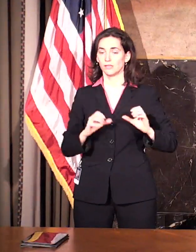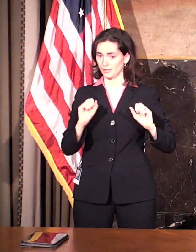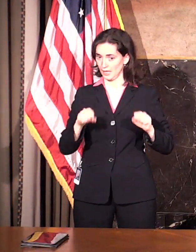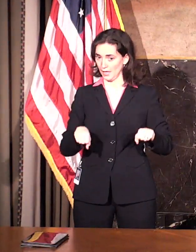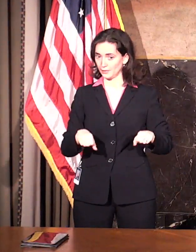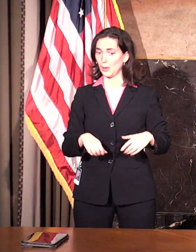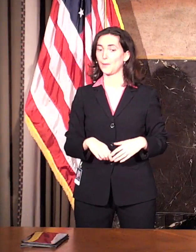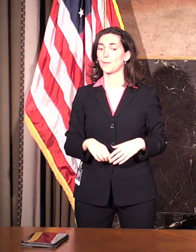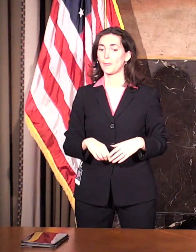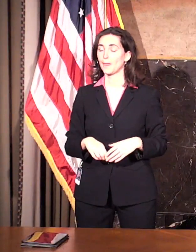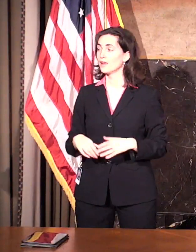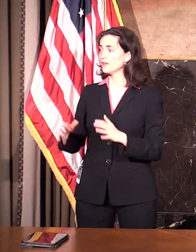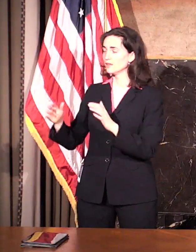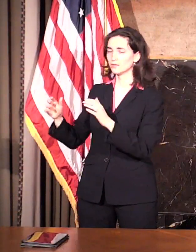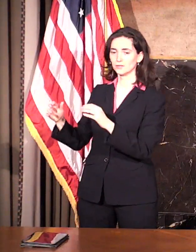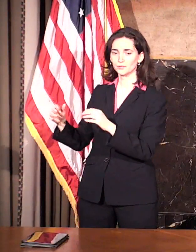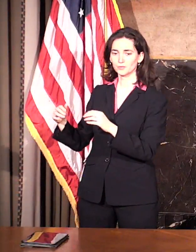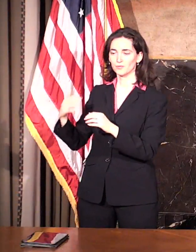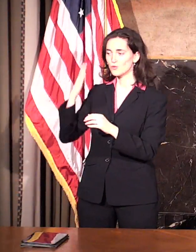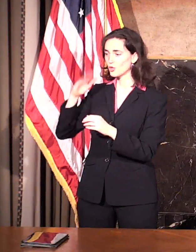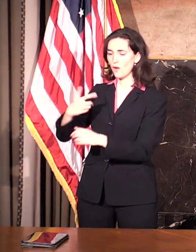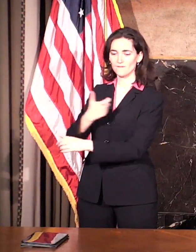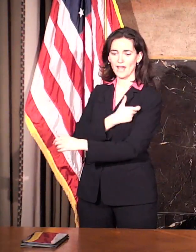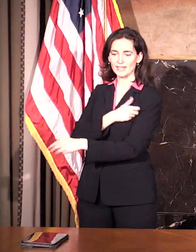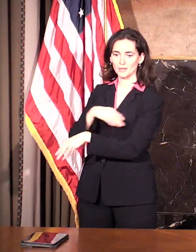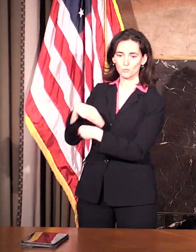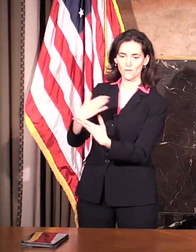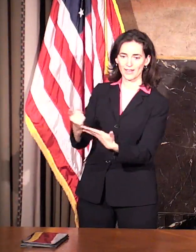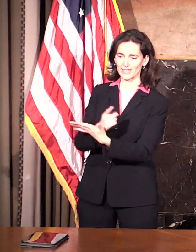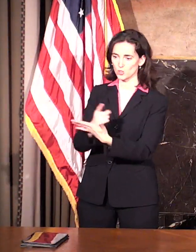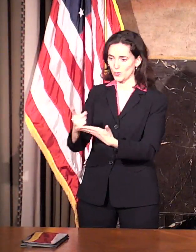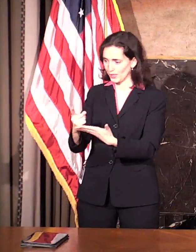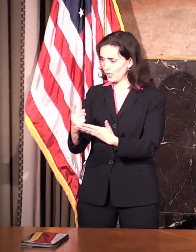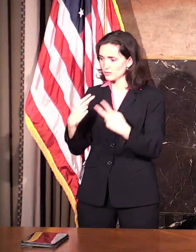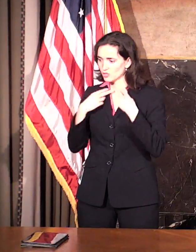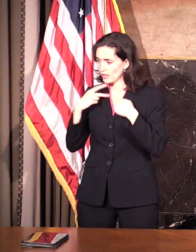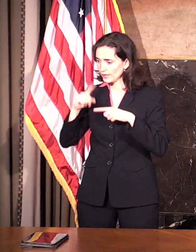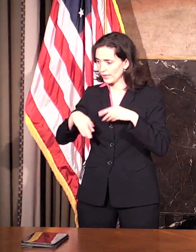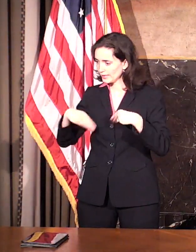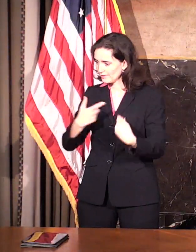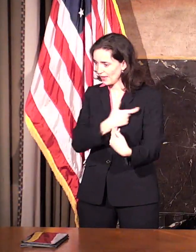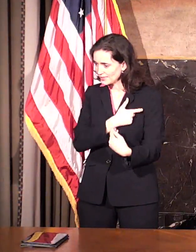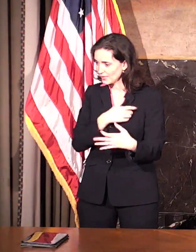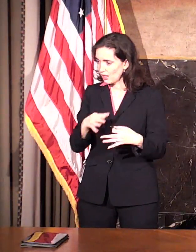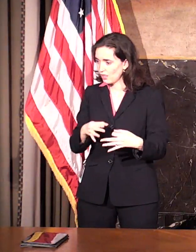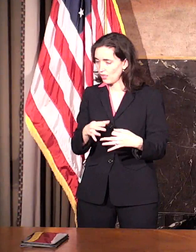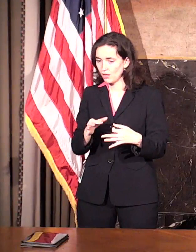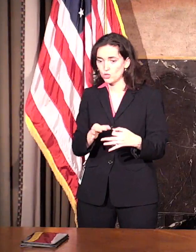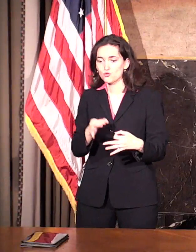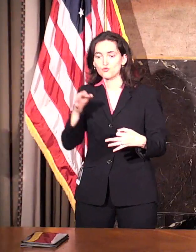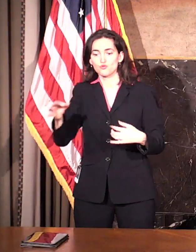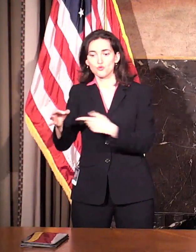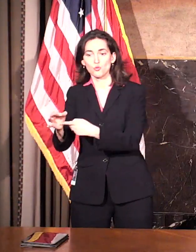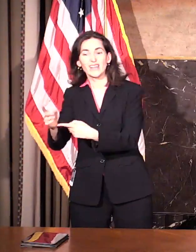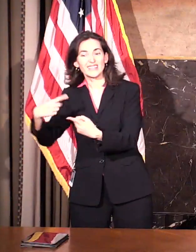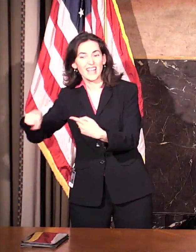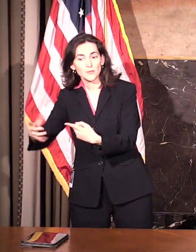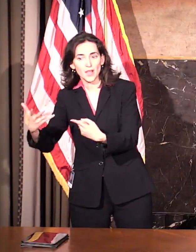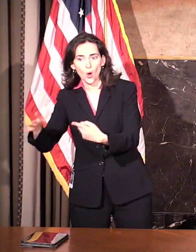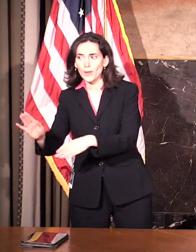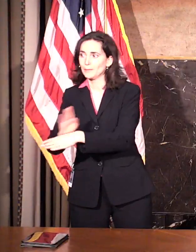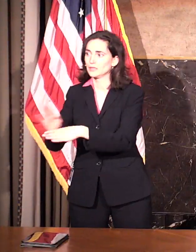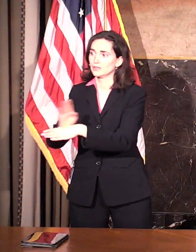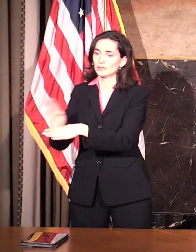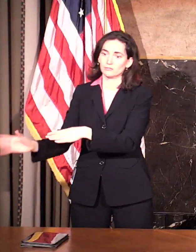disruptions in the delivery and administration of doses this week will complicate next week. when we were already going to get more